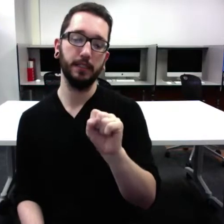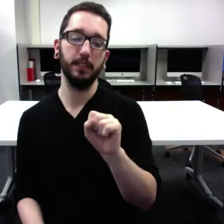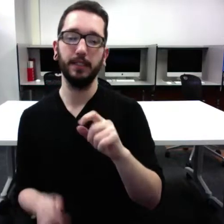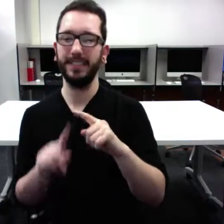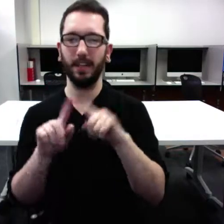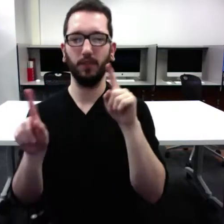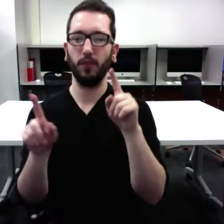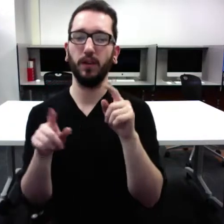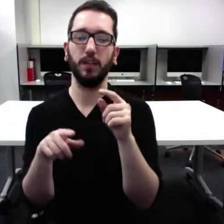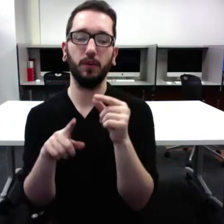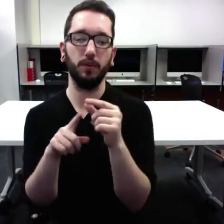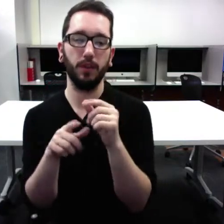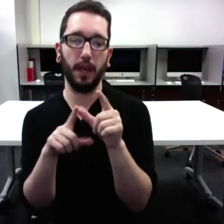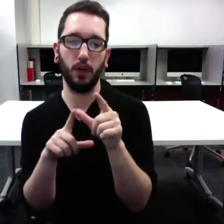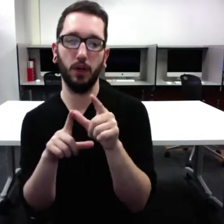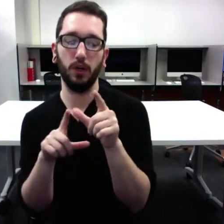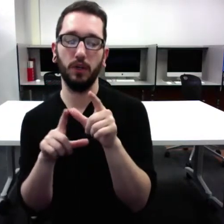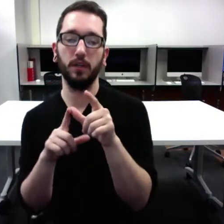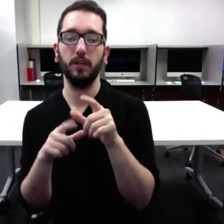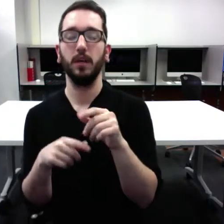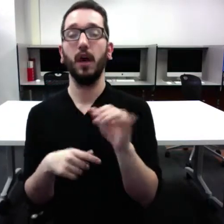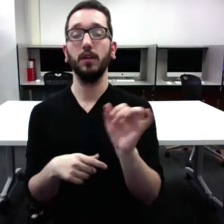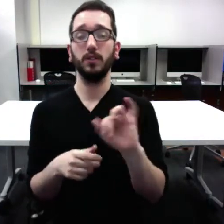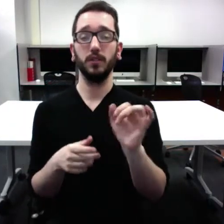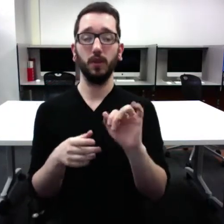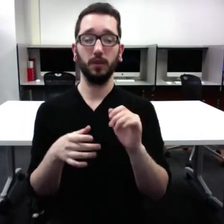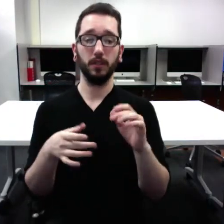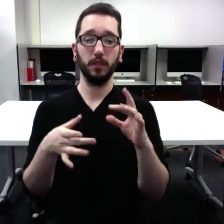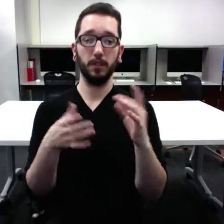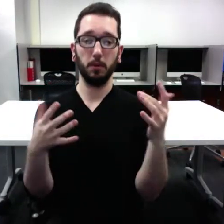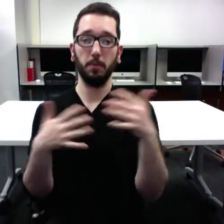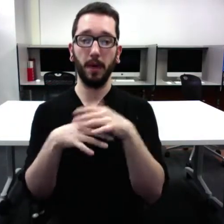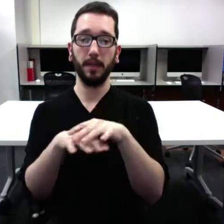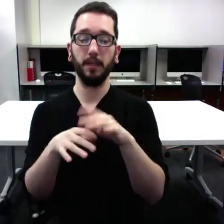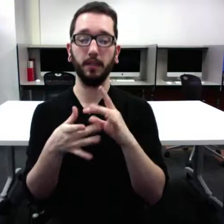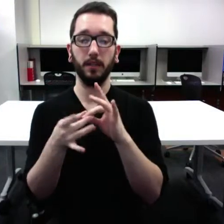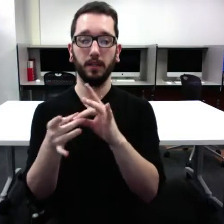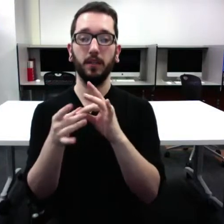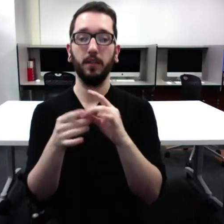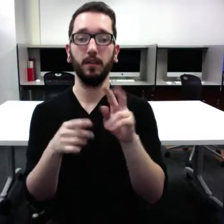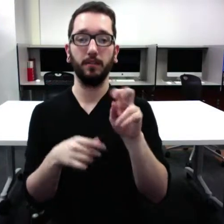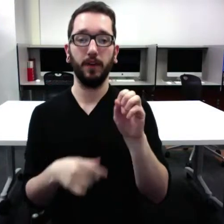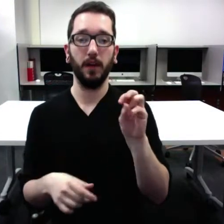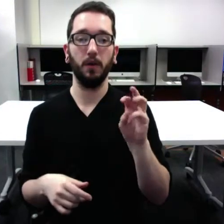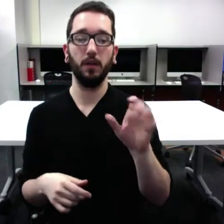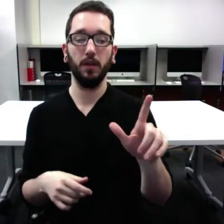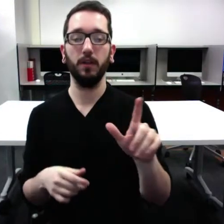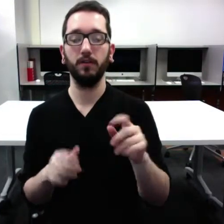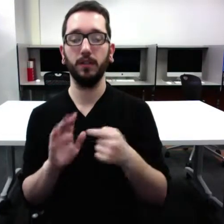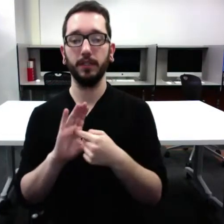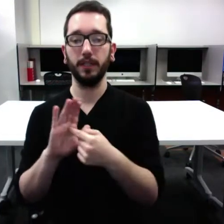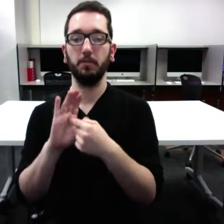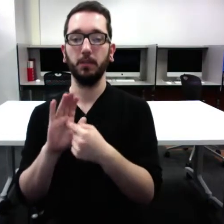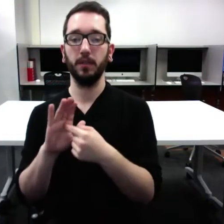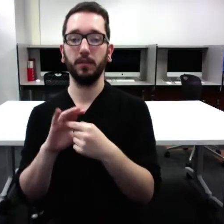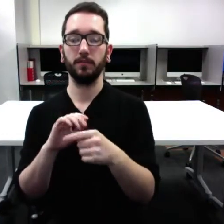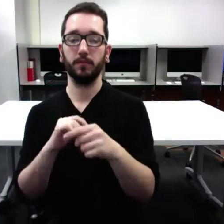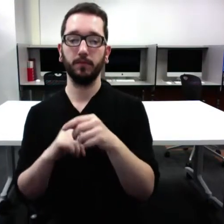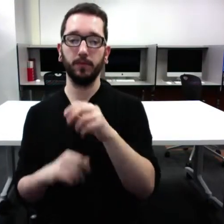And a combining vowel can also be used when two or more word roots are joined together, such as with